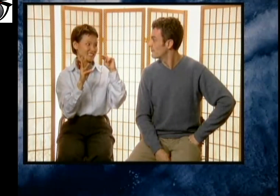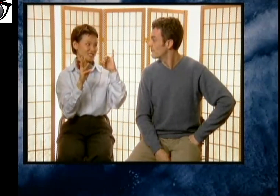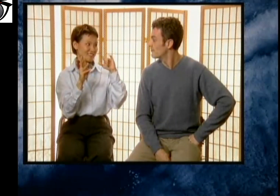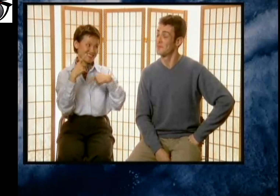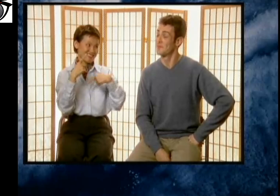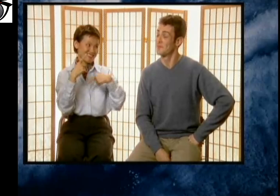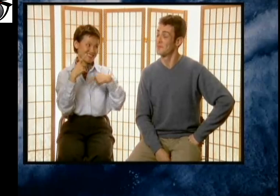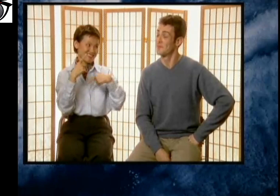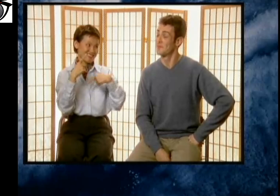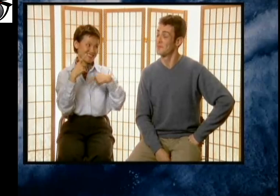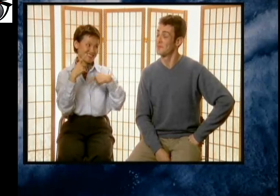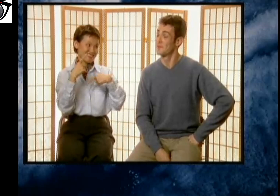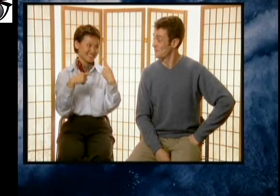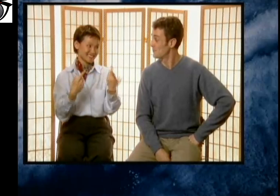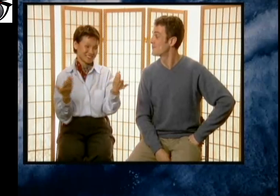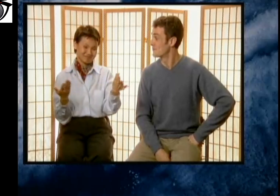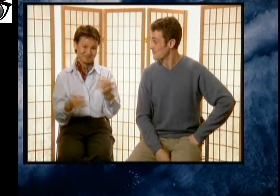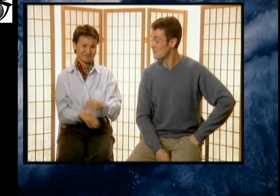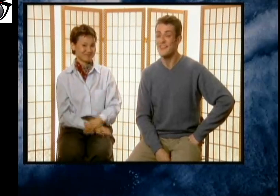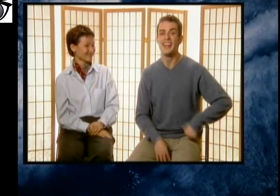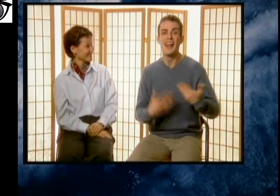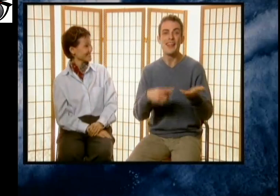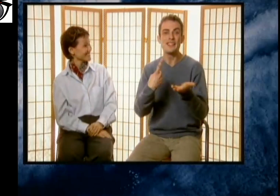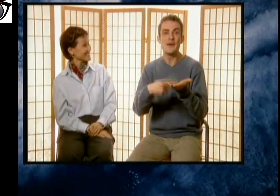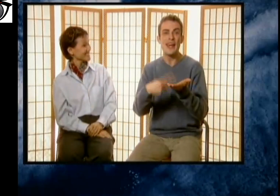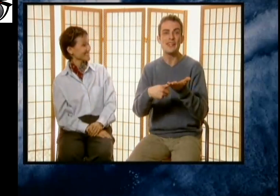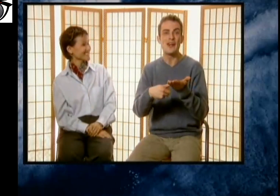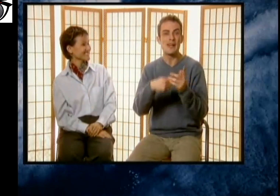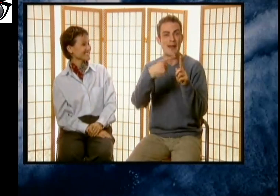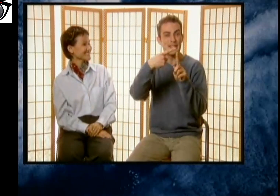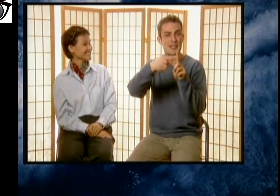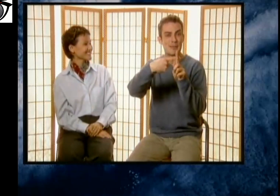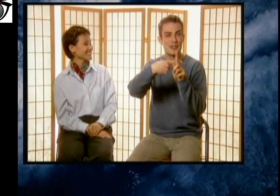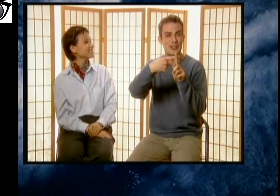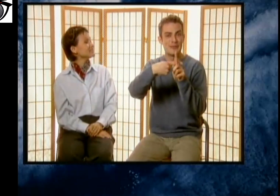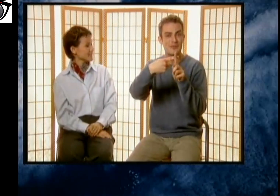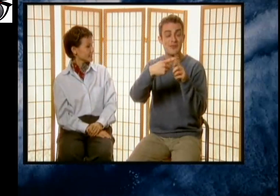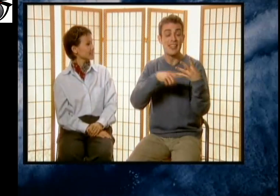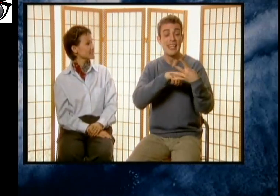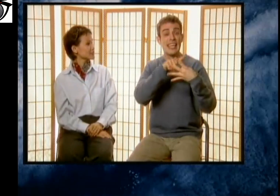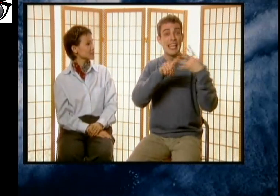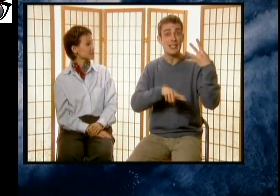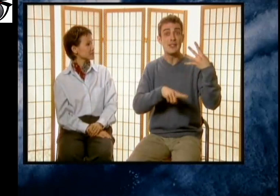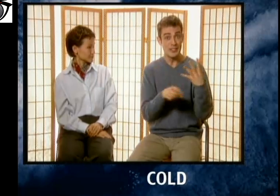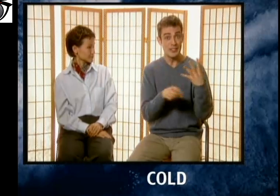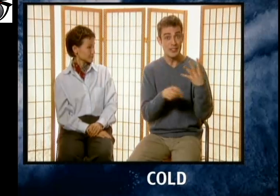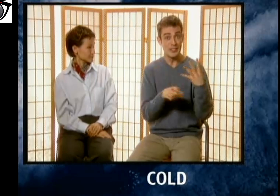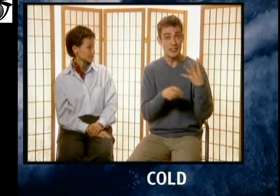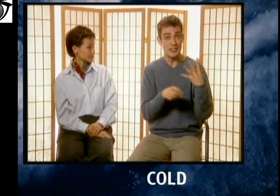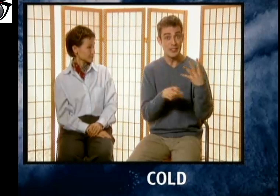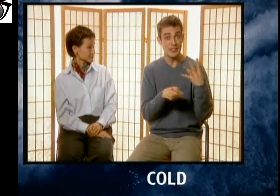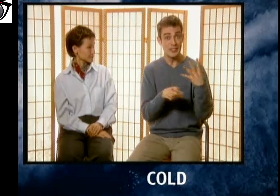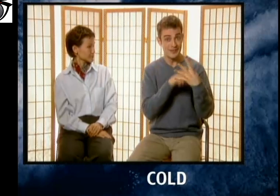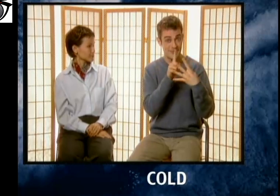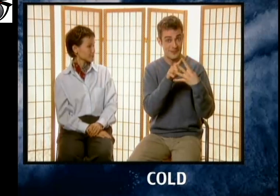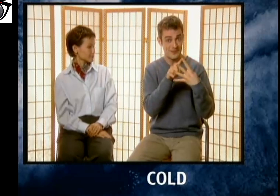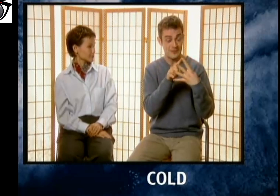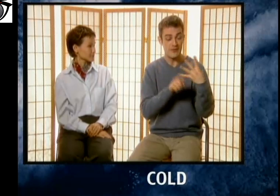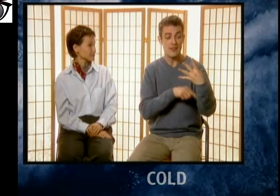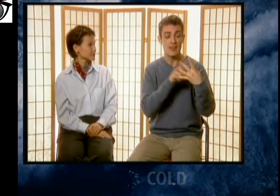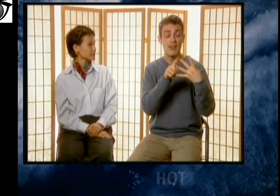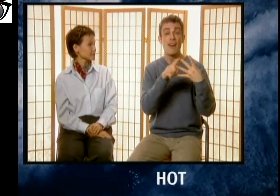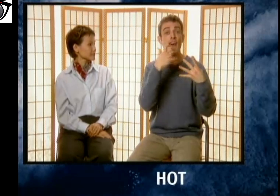It's an initialized sign. Let's go ahead and talk about temperature. It is cold,